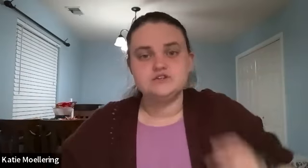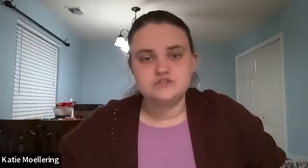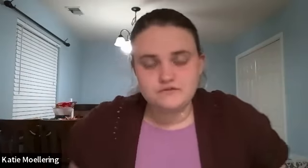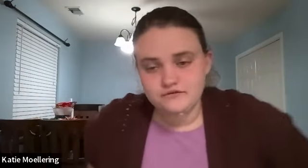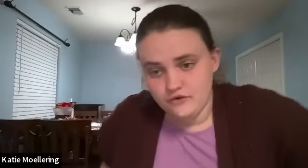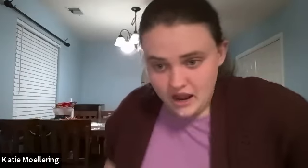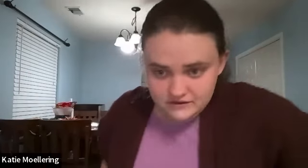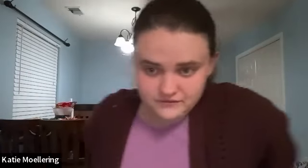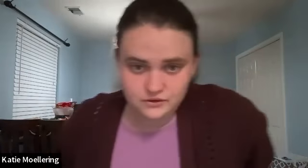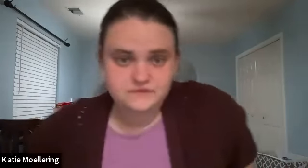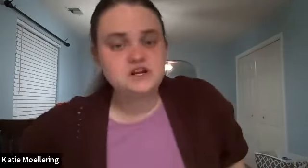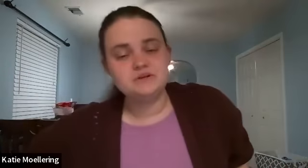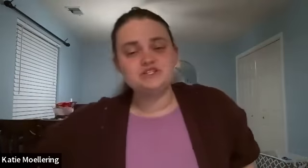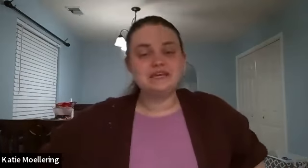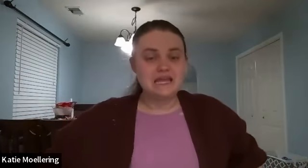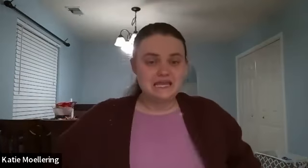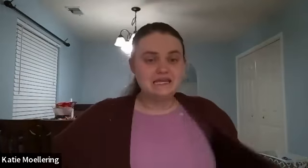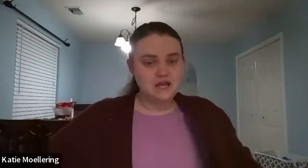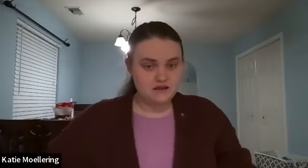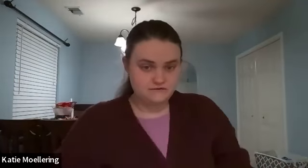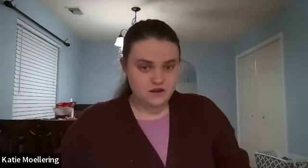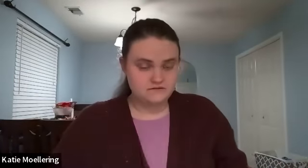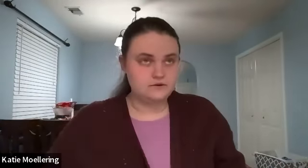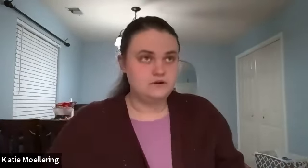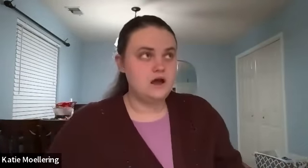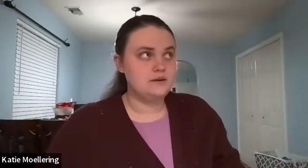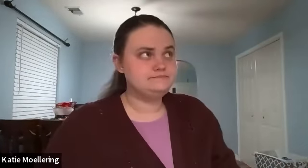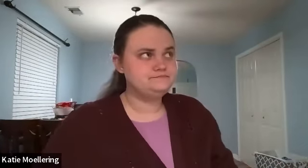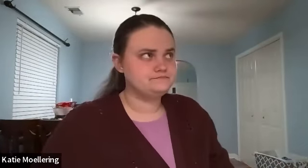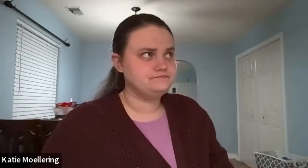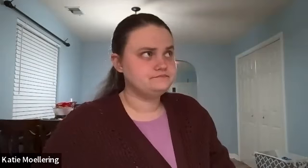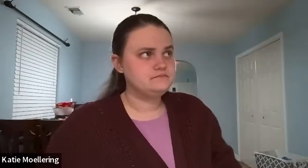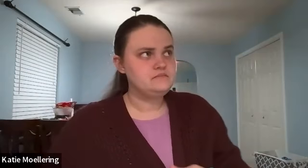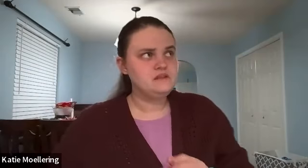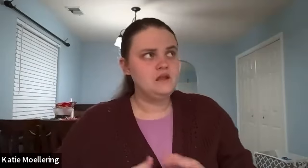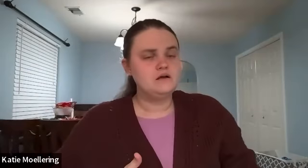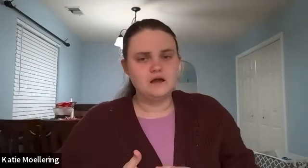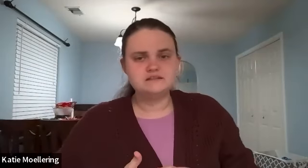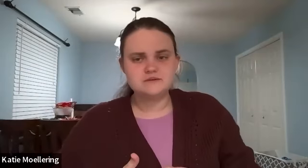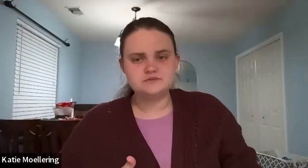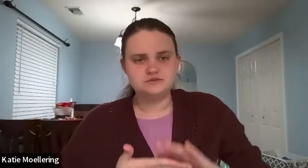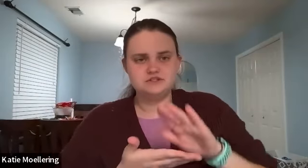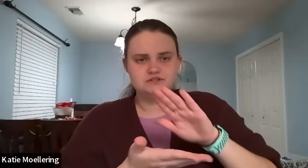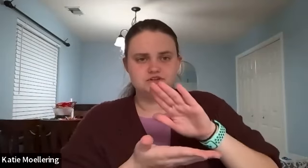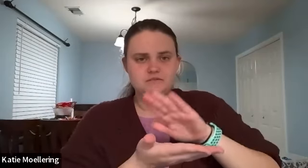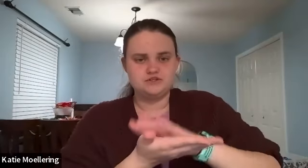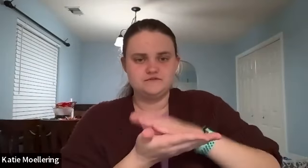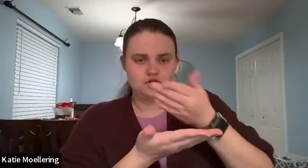So for fried food, if you're talking about just like any kind of fried food, a lot of times what you would do is you do the motion for